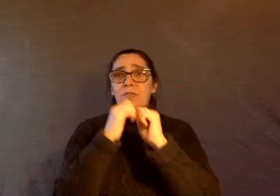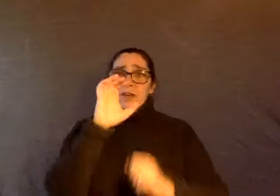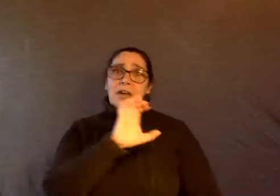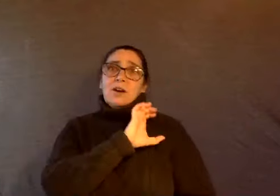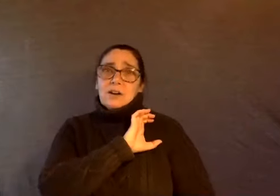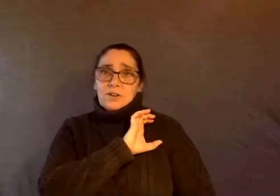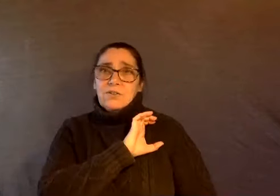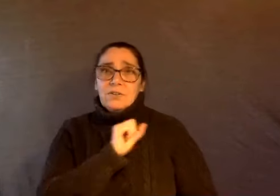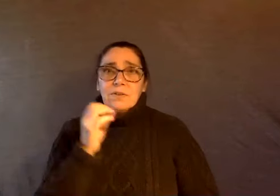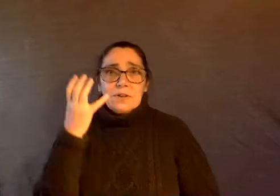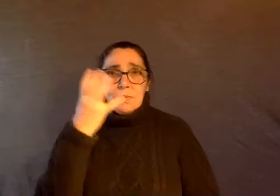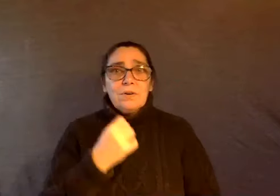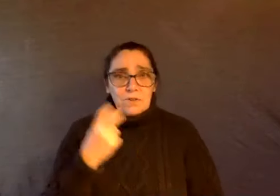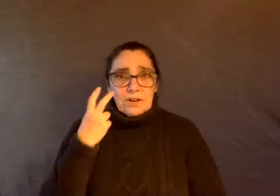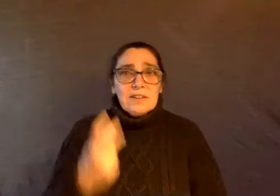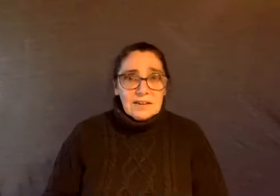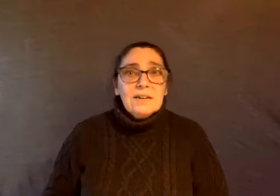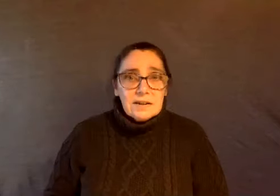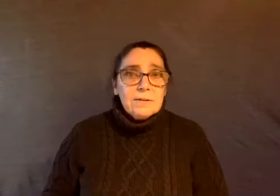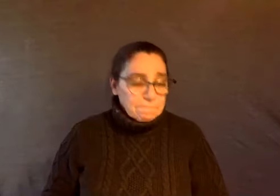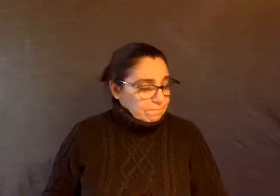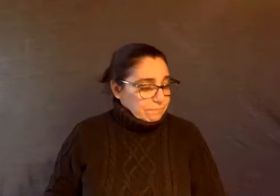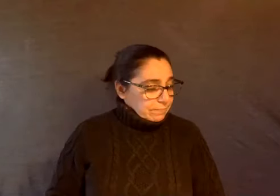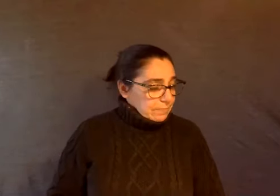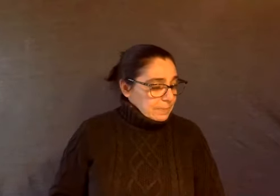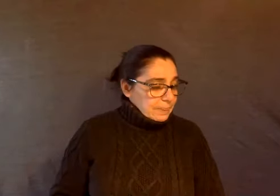the characters. So it's beautiful to see.